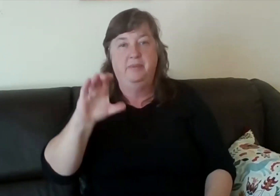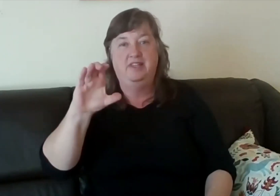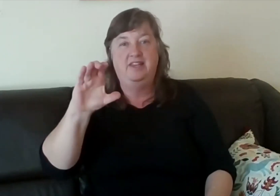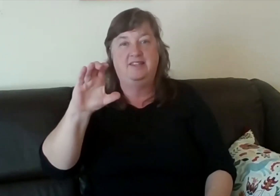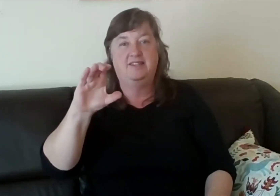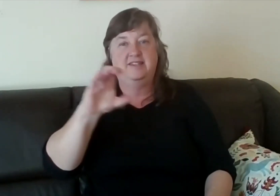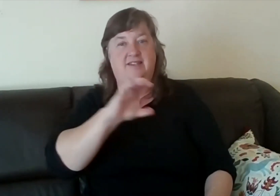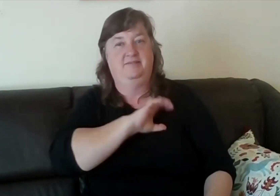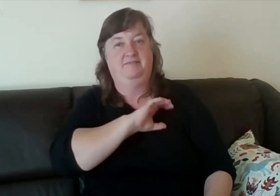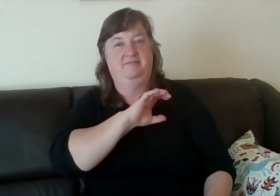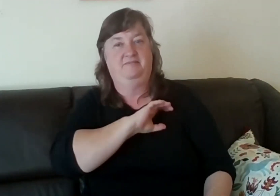Police.